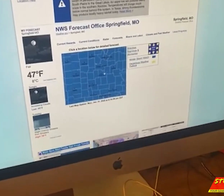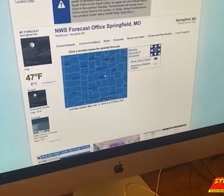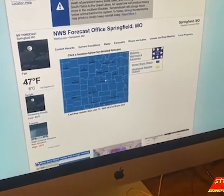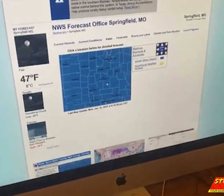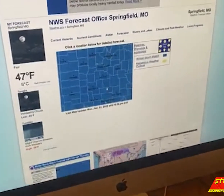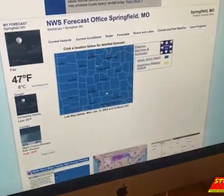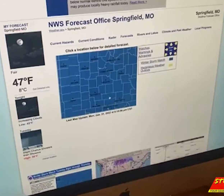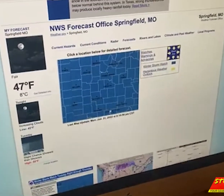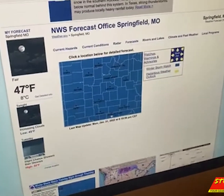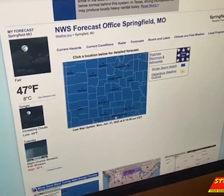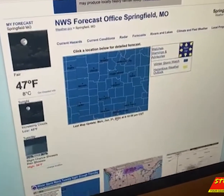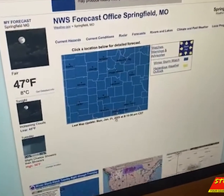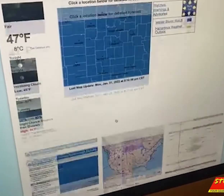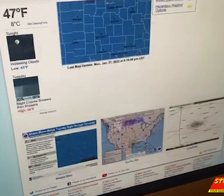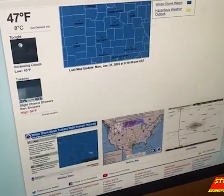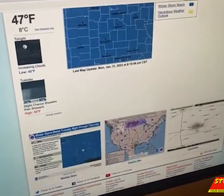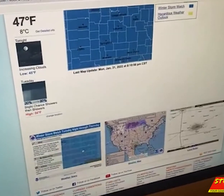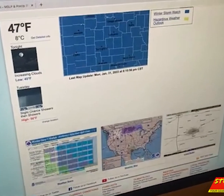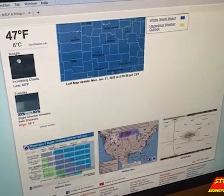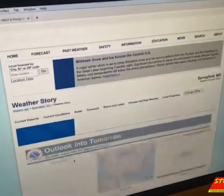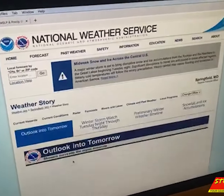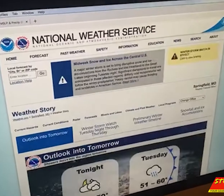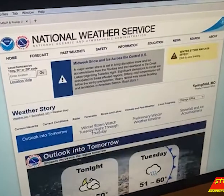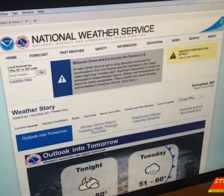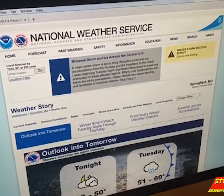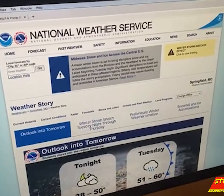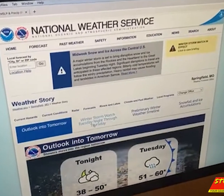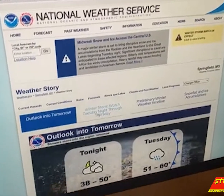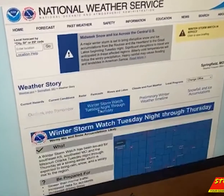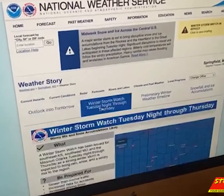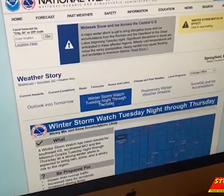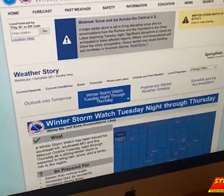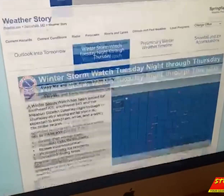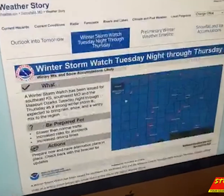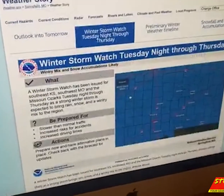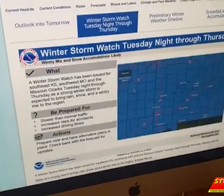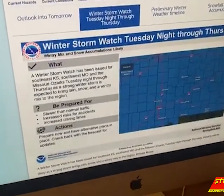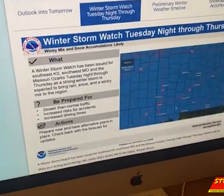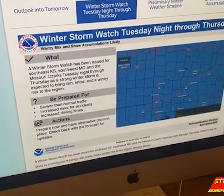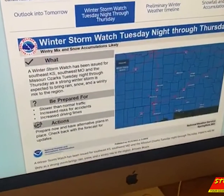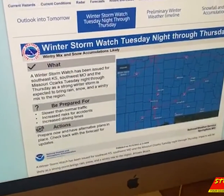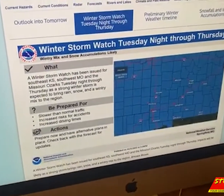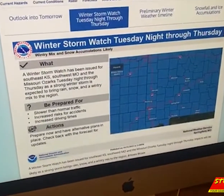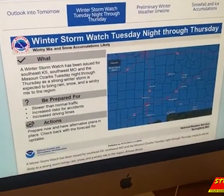this. This is weather.gov. You can see this. We're going to go to, that's where the entire, there's